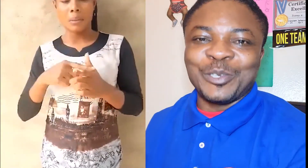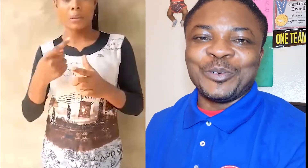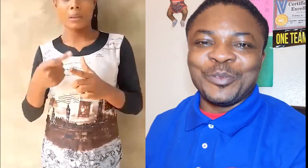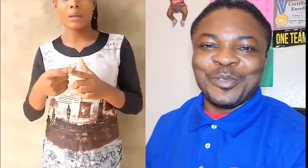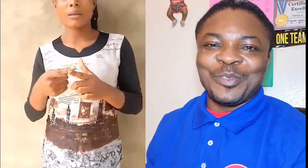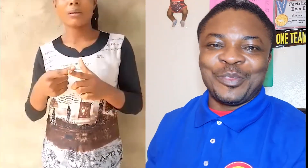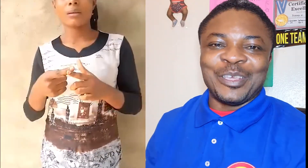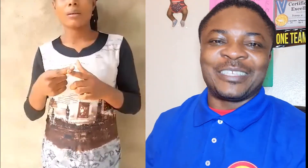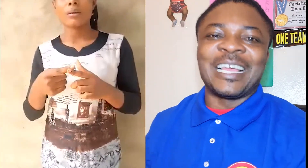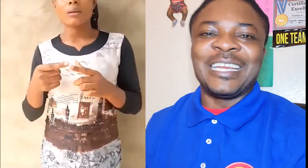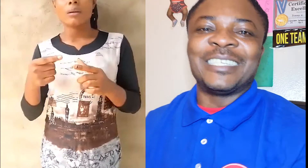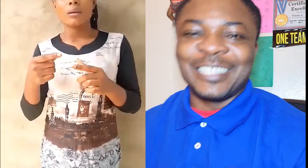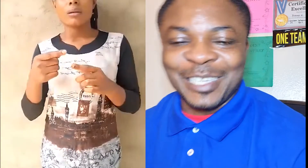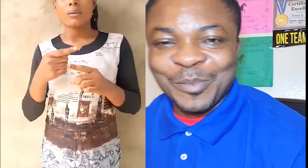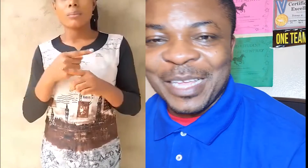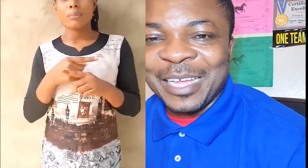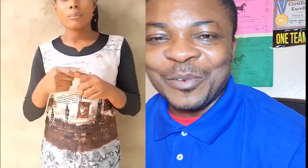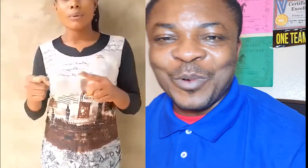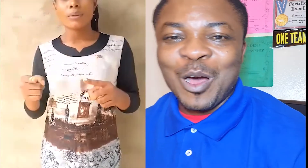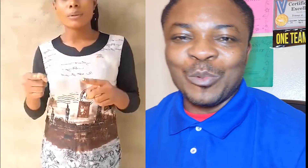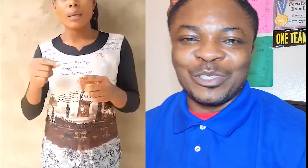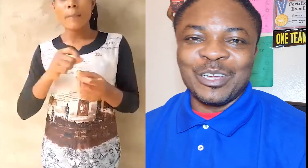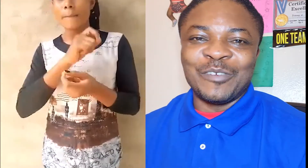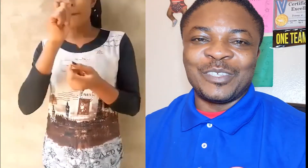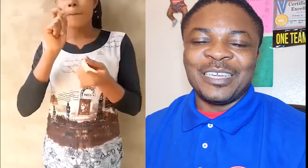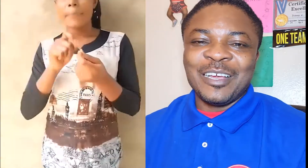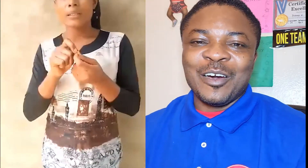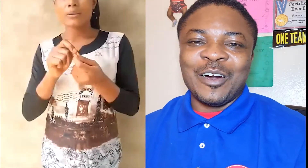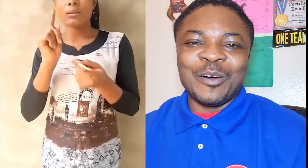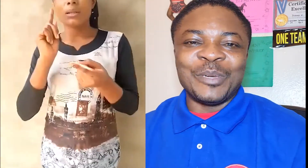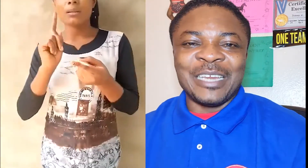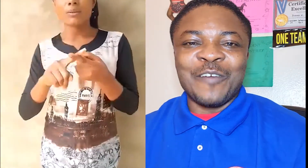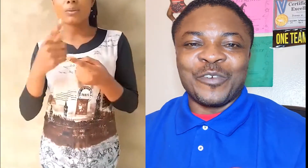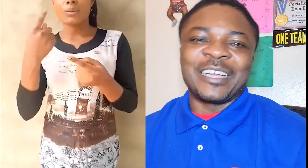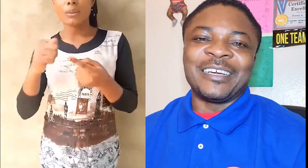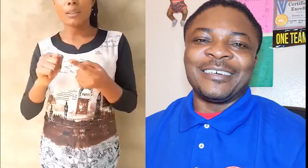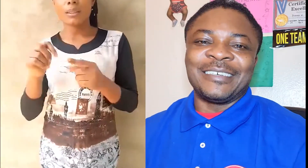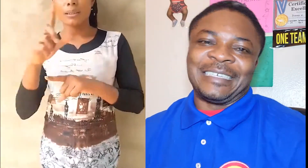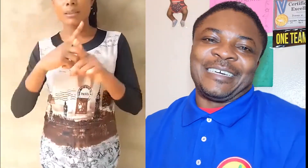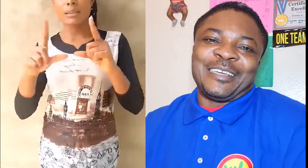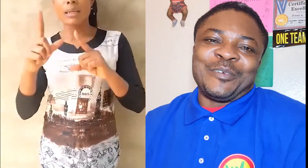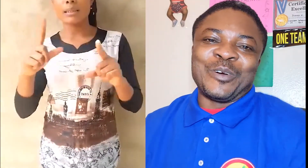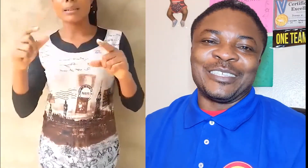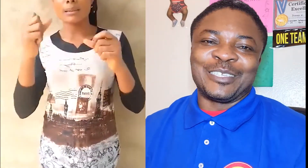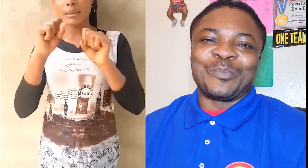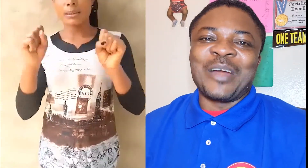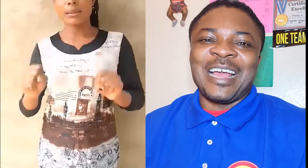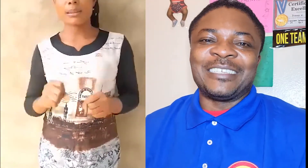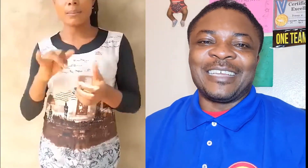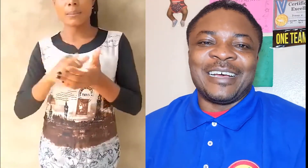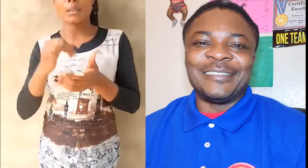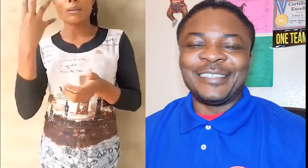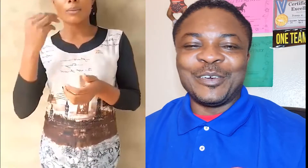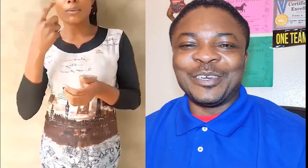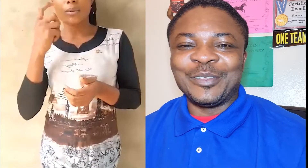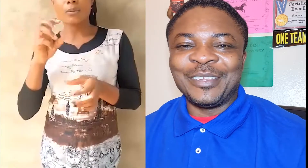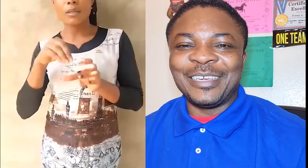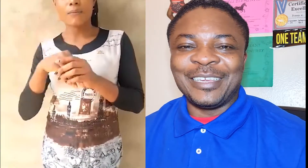particular to the signing systems that were observed in Africa, it wasn't surprised